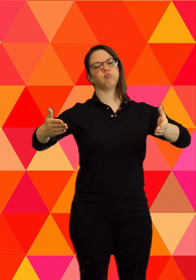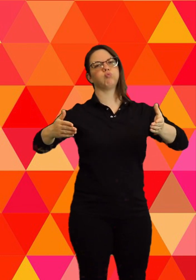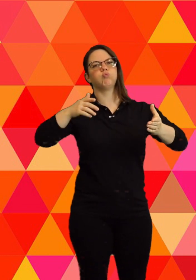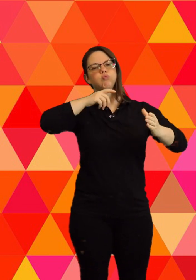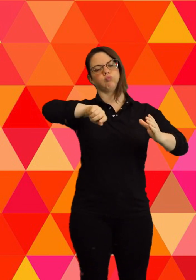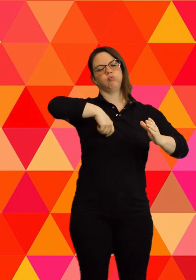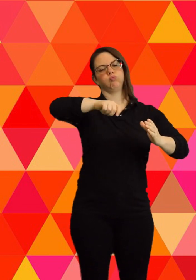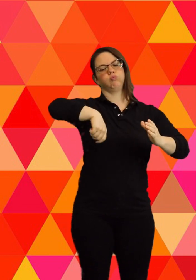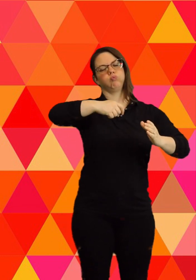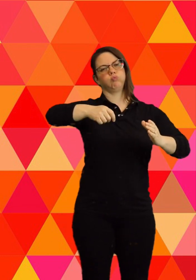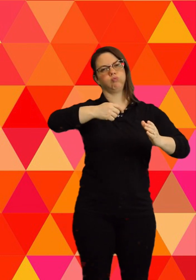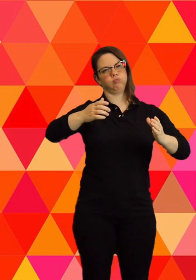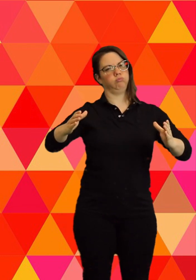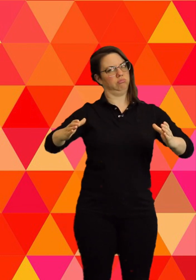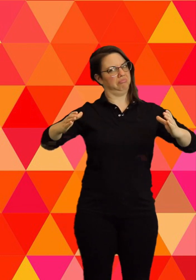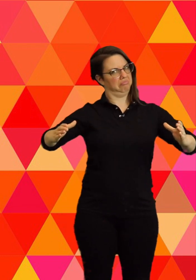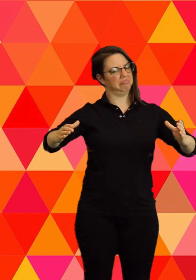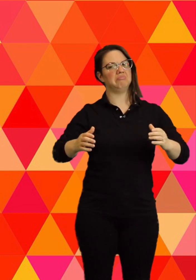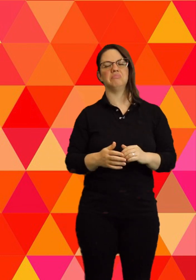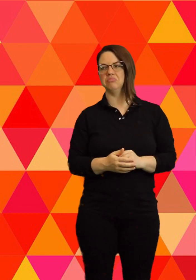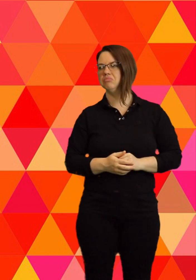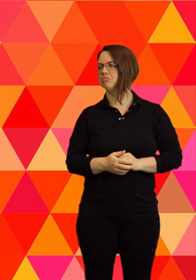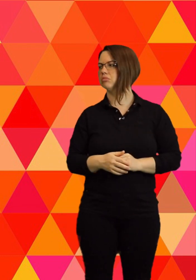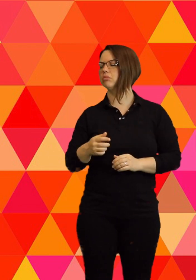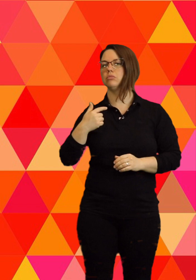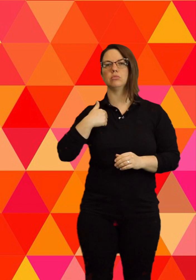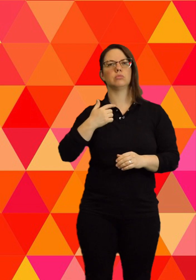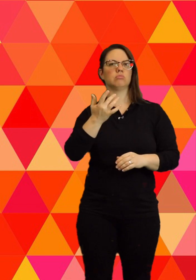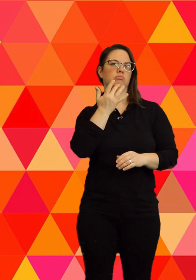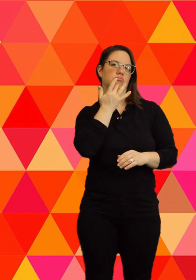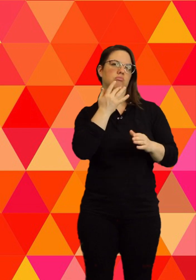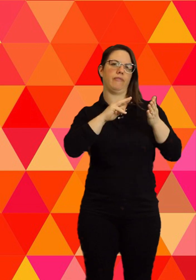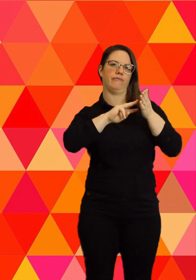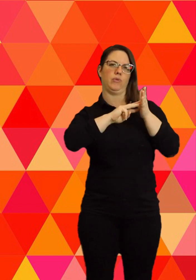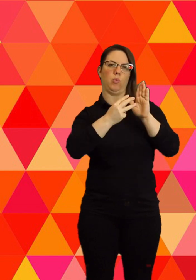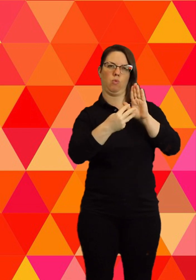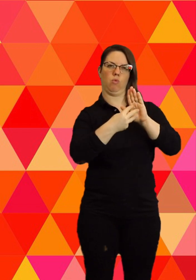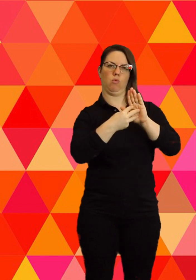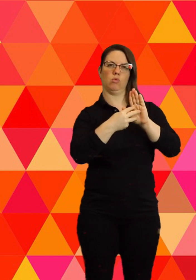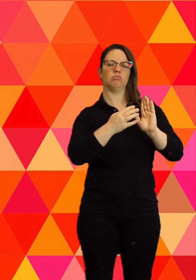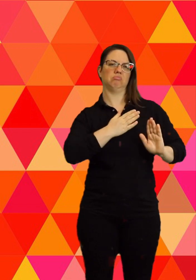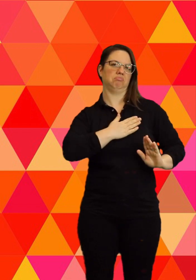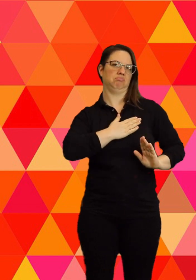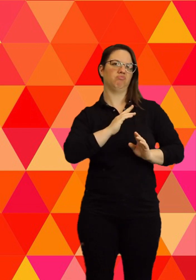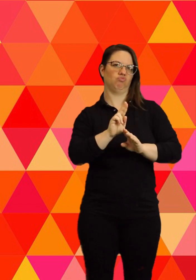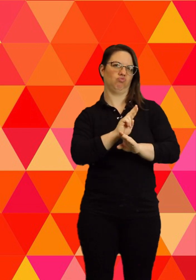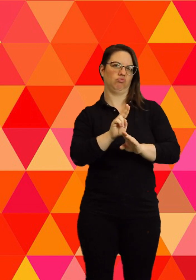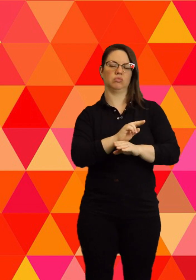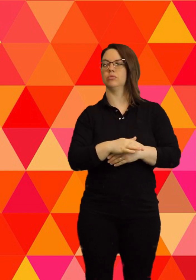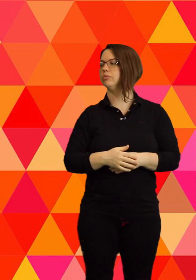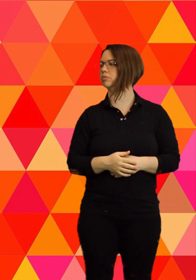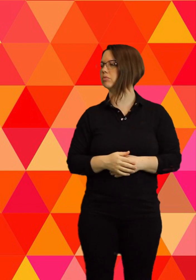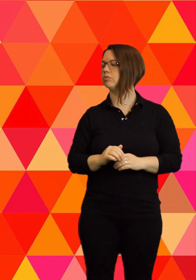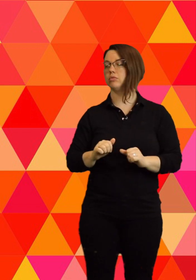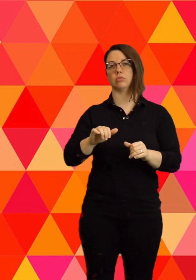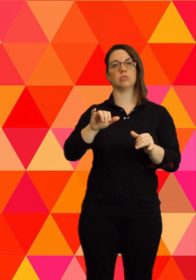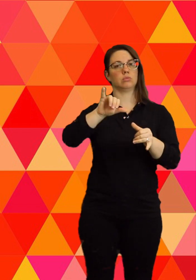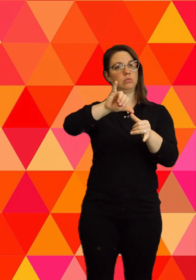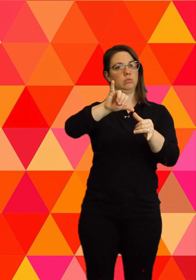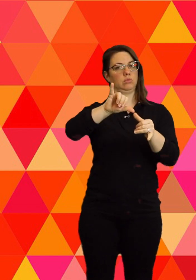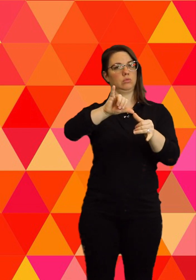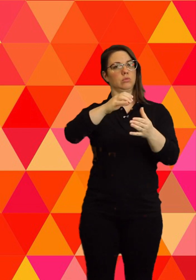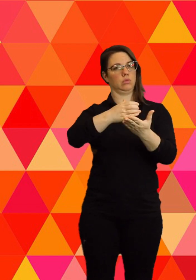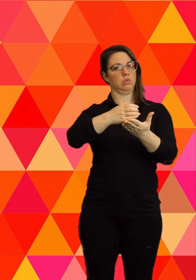a fork to do all the stirring. You can use a measuring cup. A lot of people say they